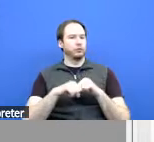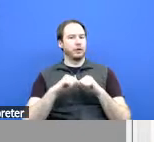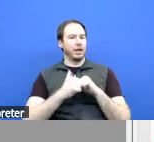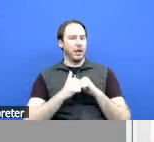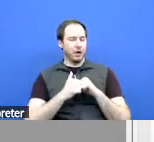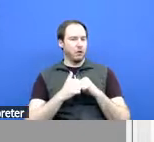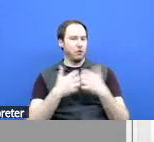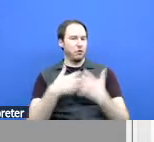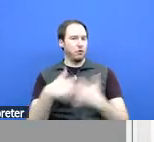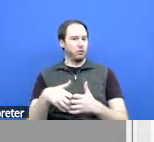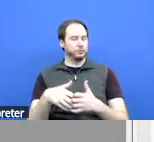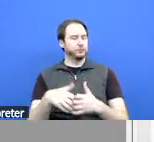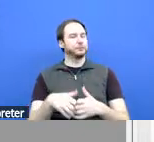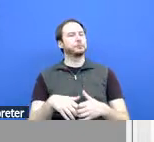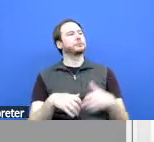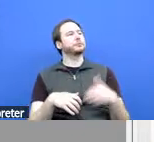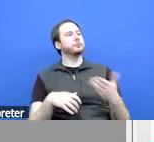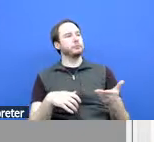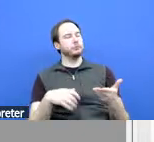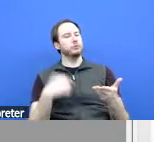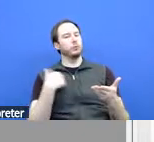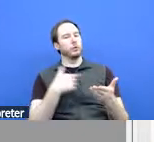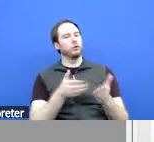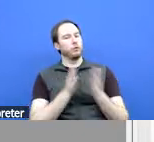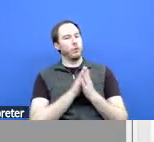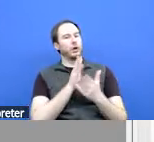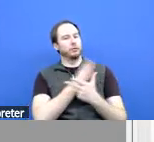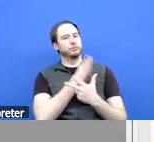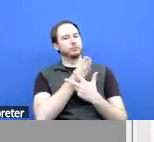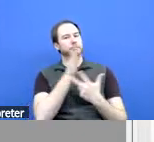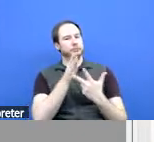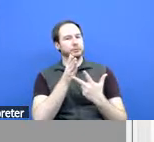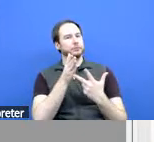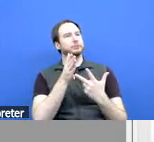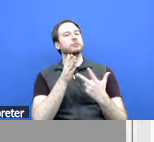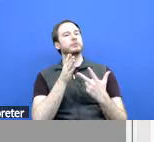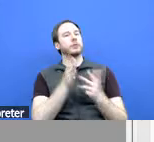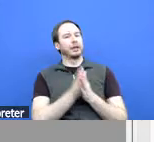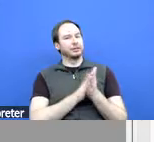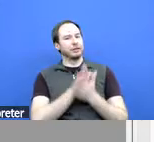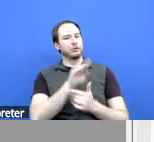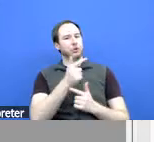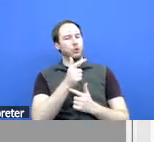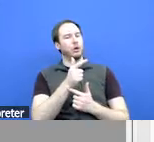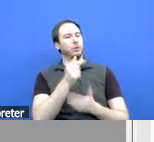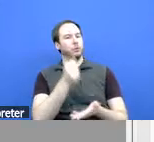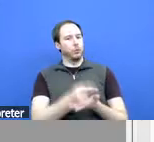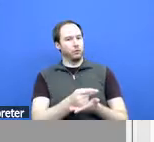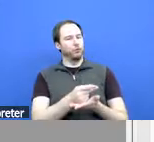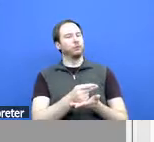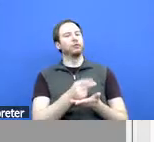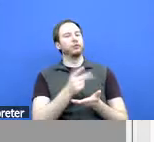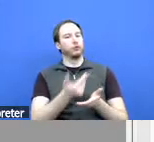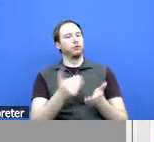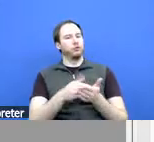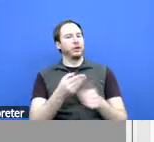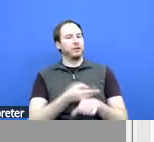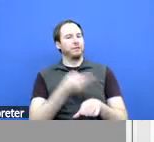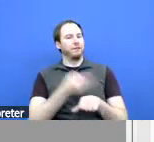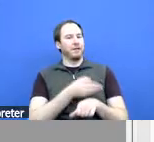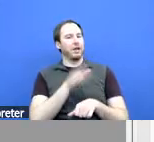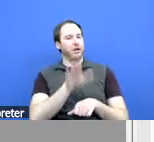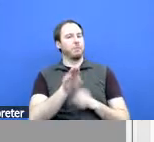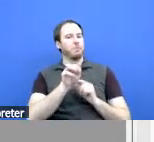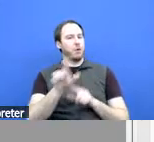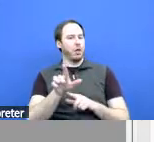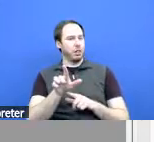buildings. As mentioned, we're here to request 3 special use permits and an incentive zoning approval for the redevelopment of